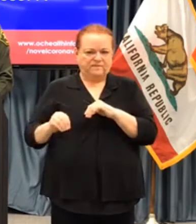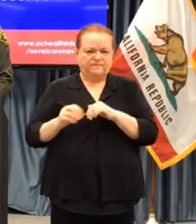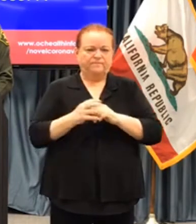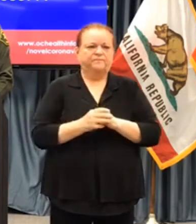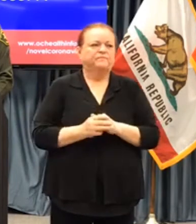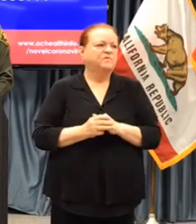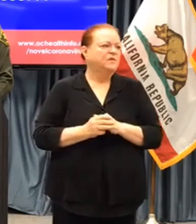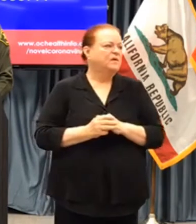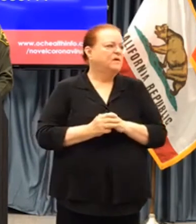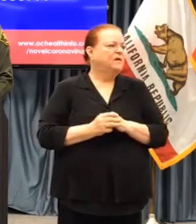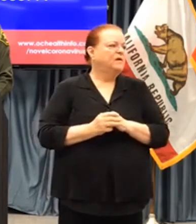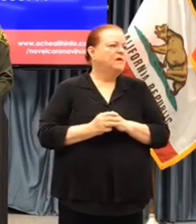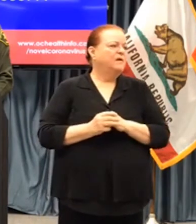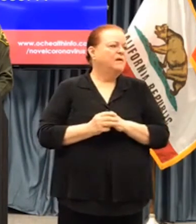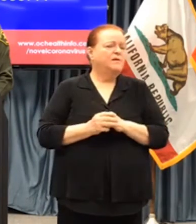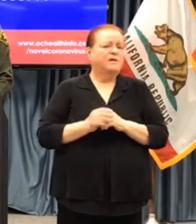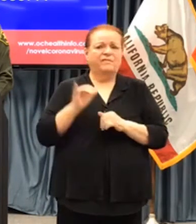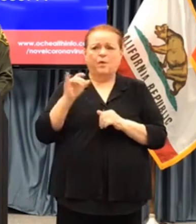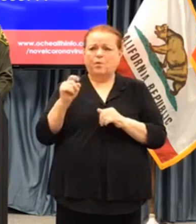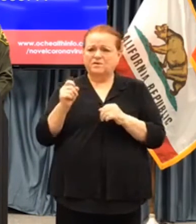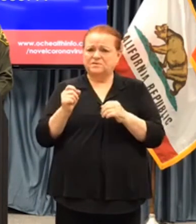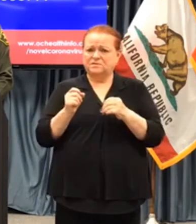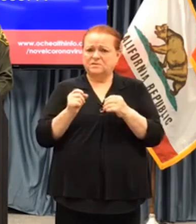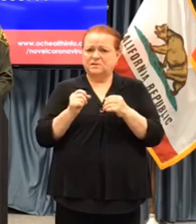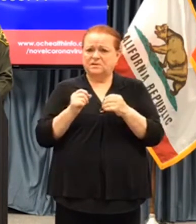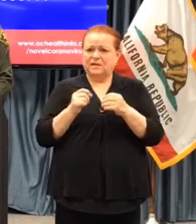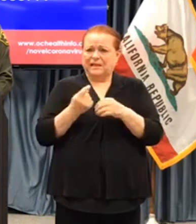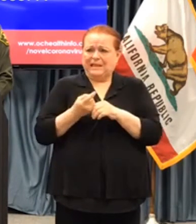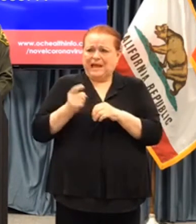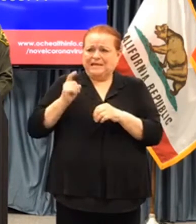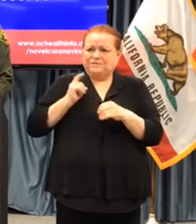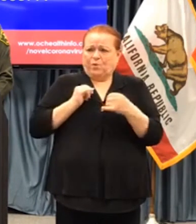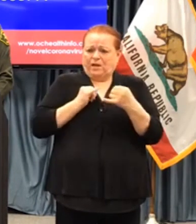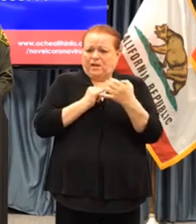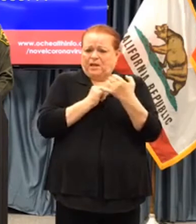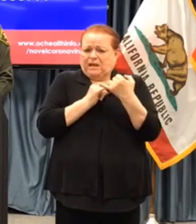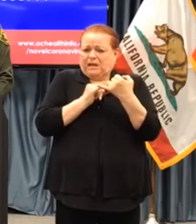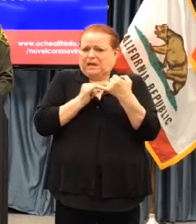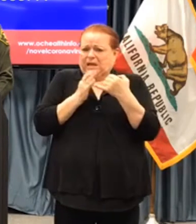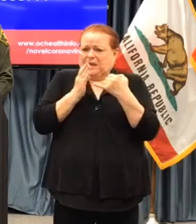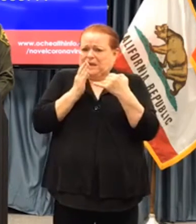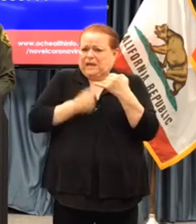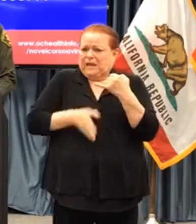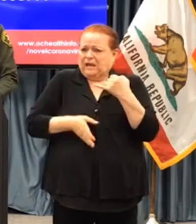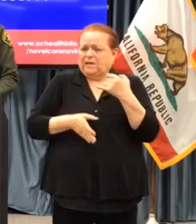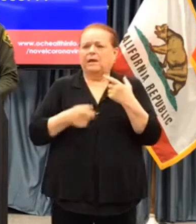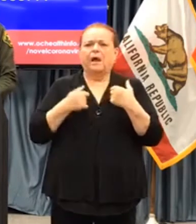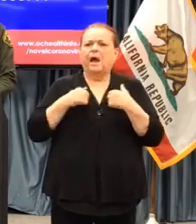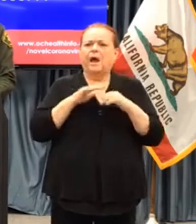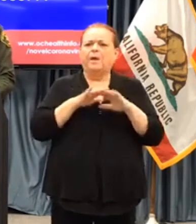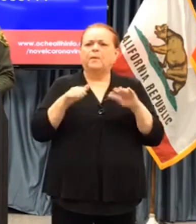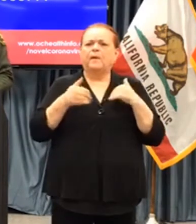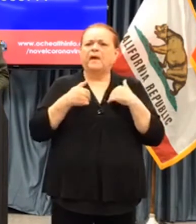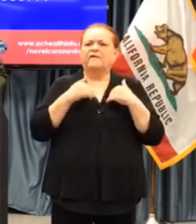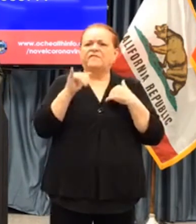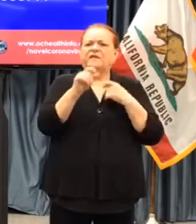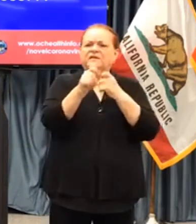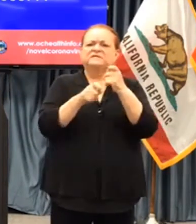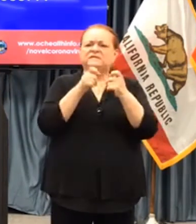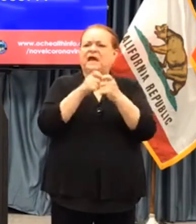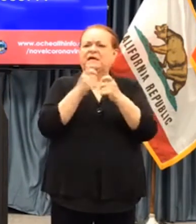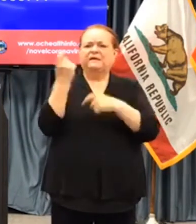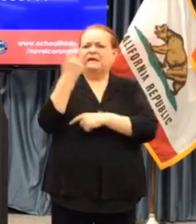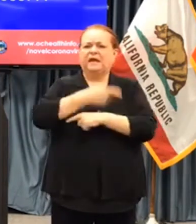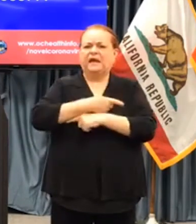Okay, so is that like to the end of last week, that the period of time? I don't have the exact date.